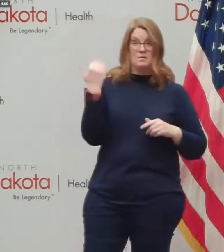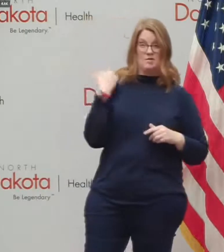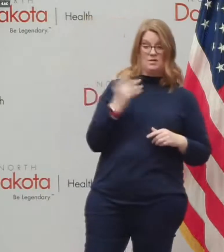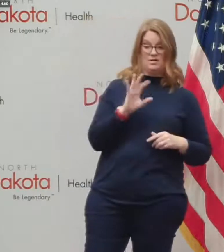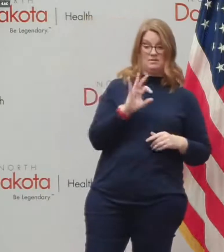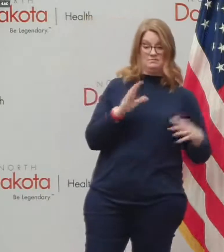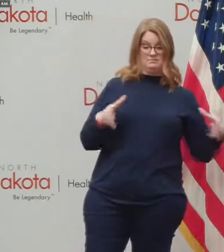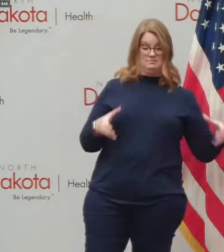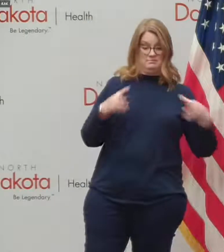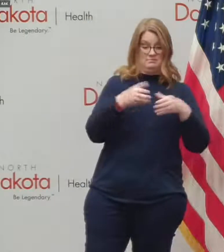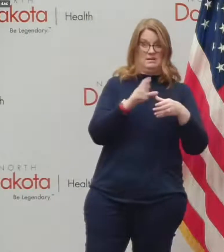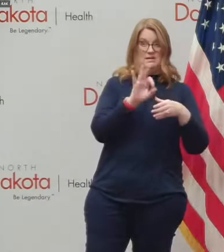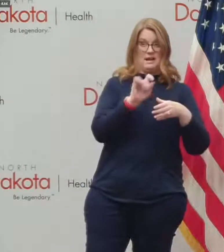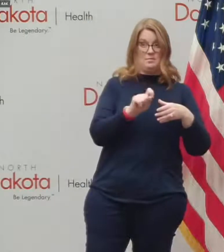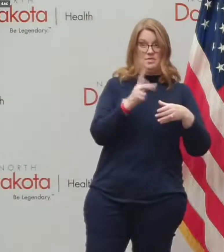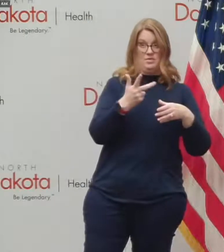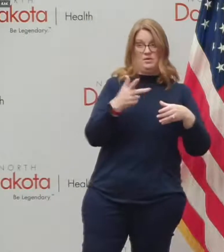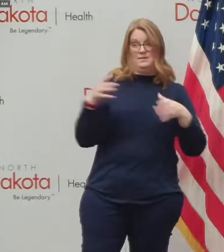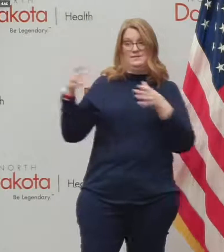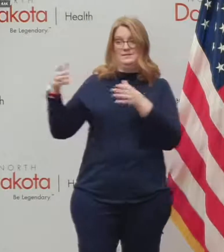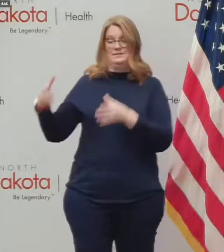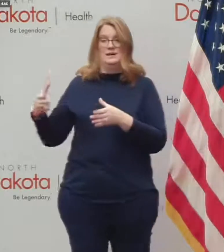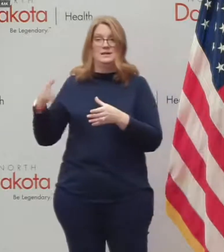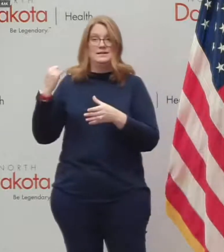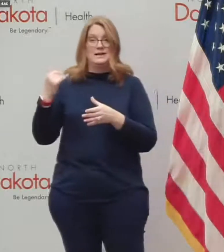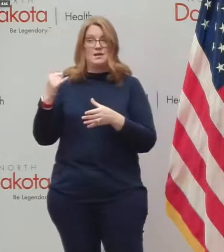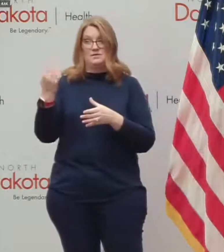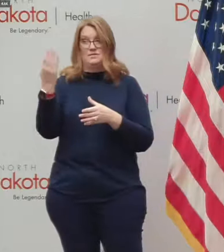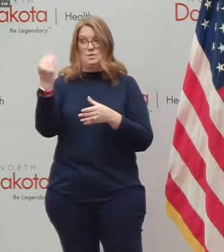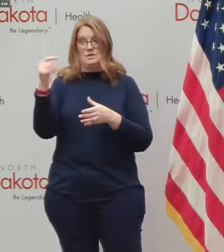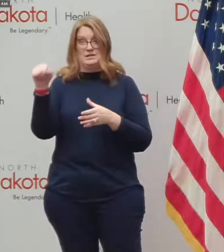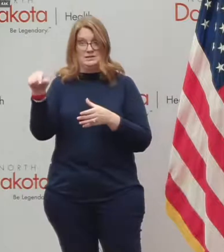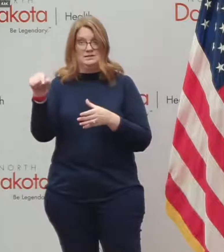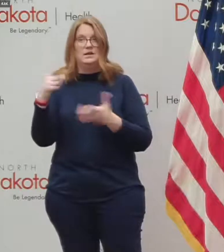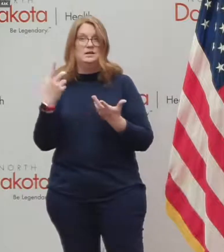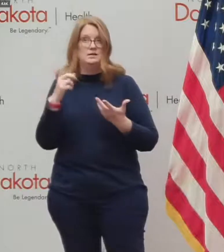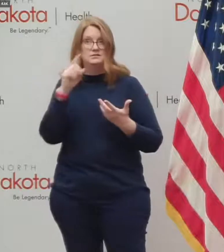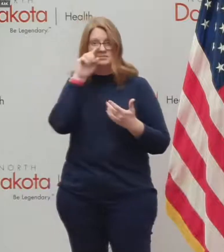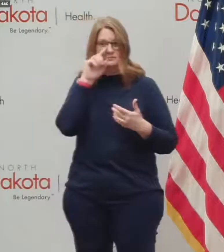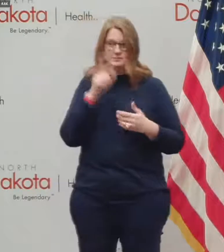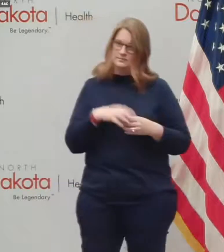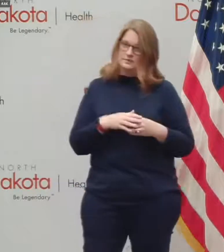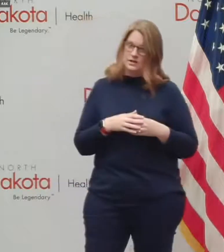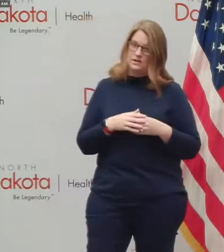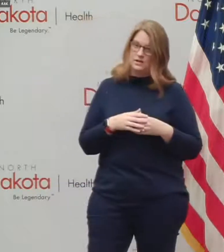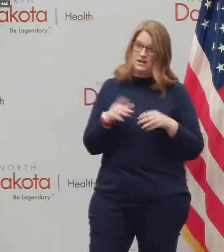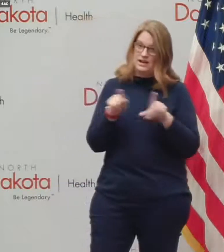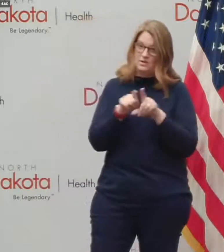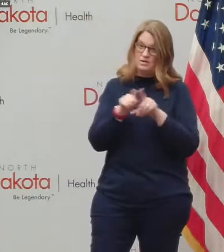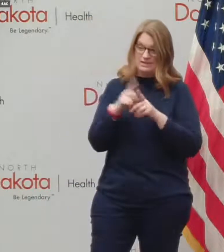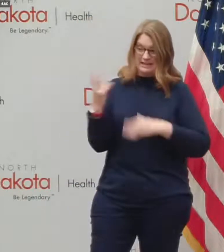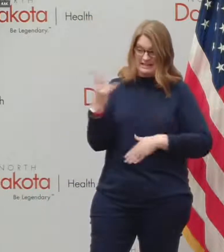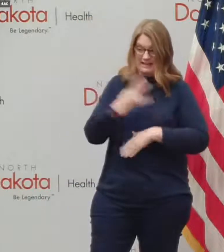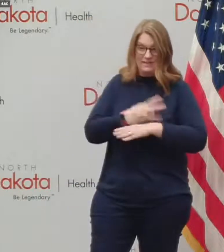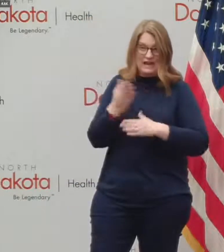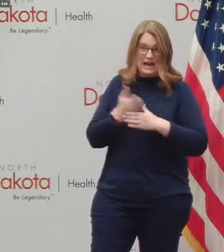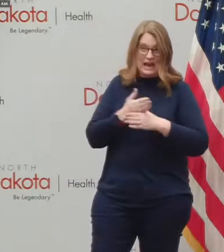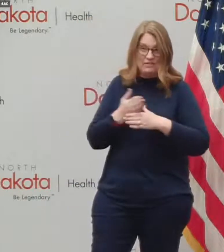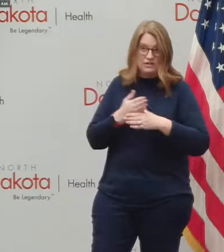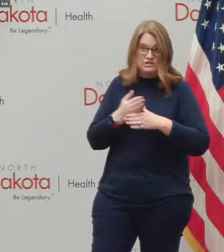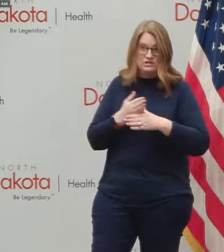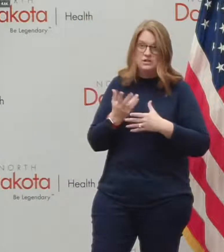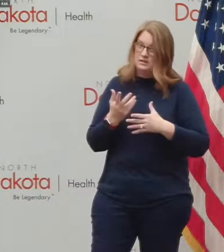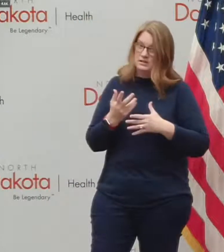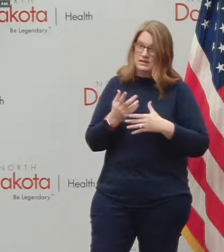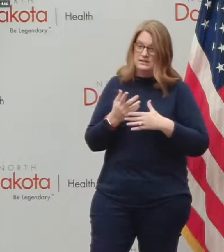to almost 15 on a 14-day trailing. It's higher than that on the 7-day, with some individual days getting closer to